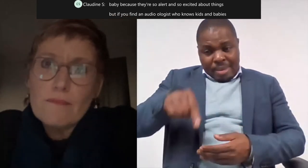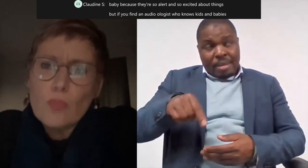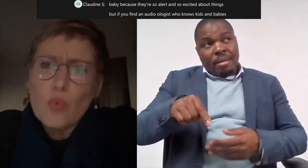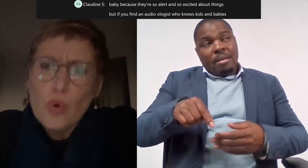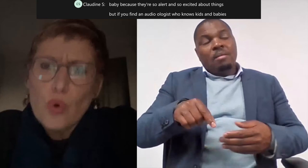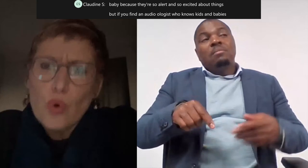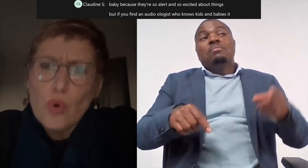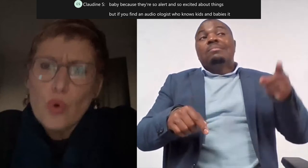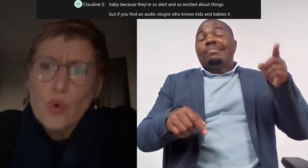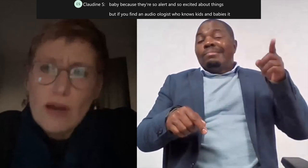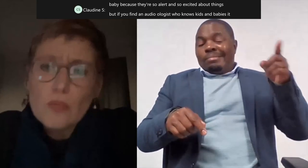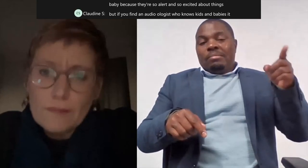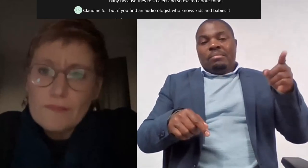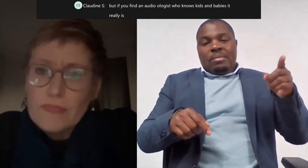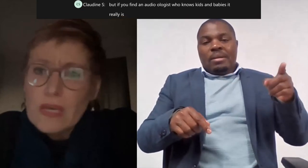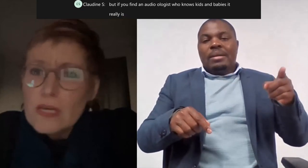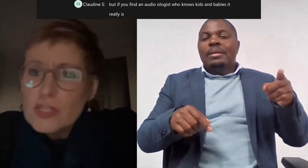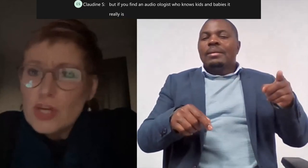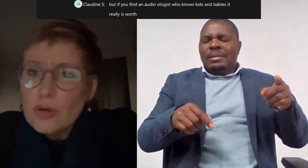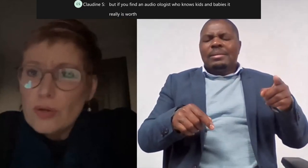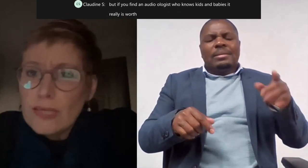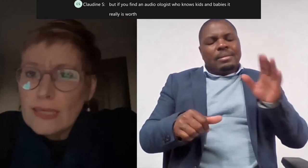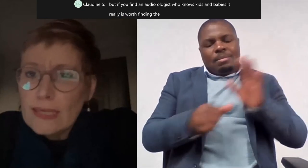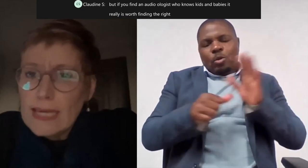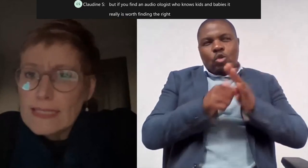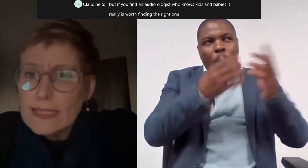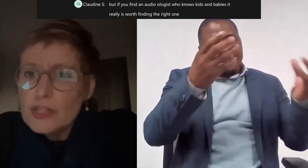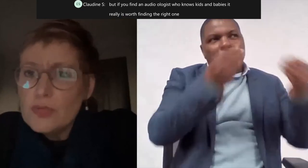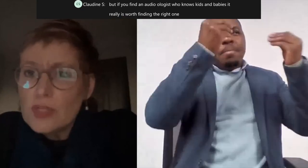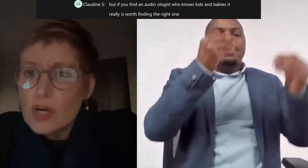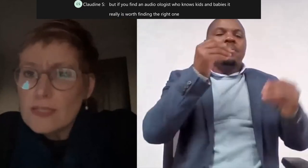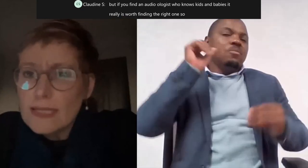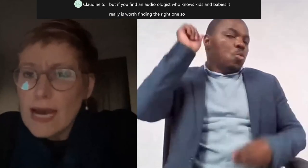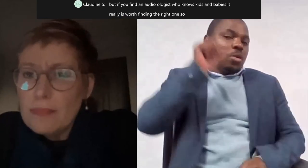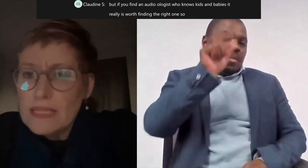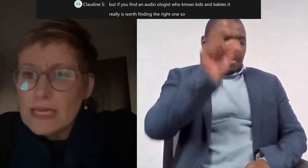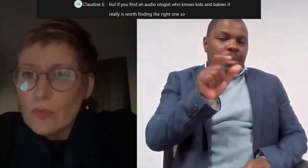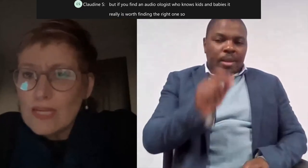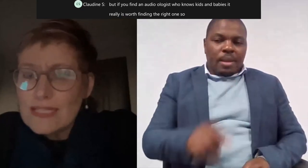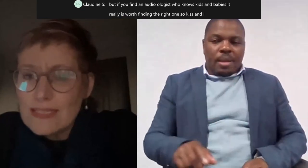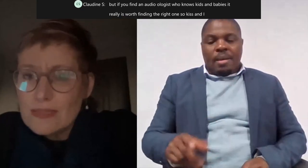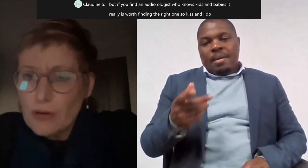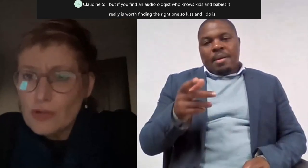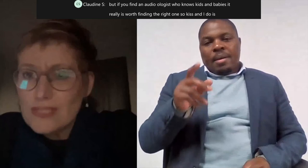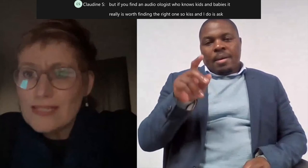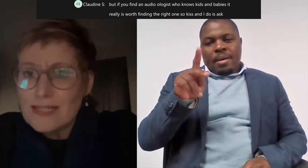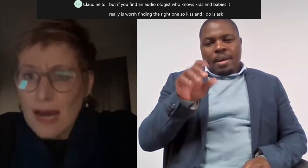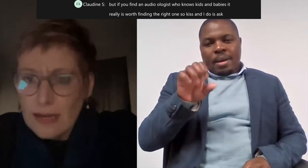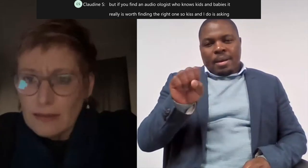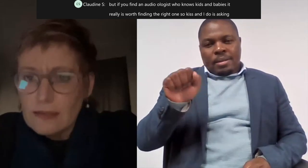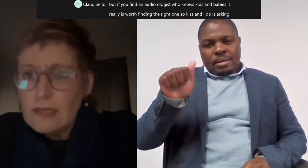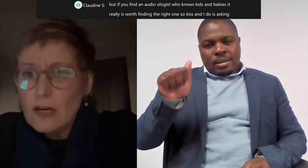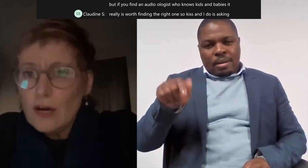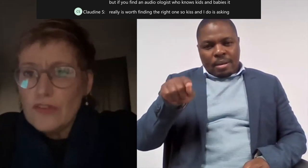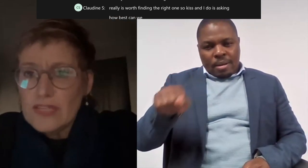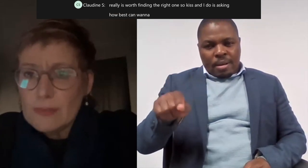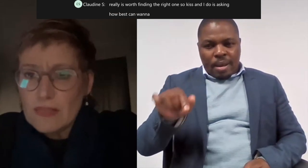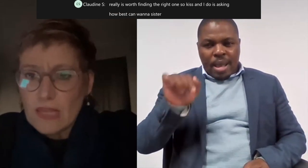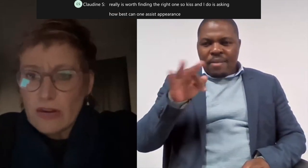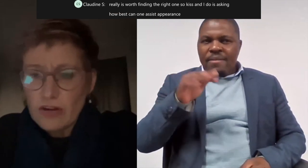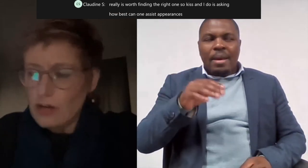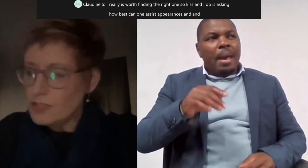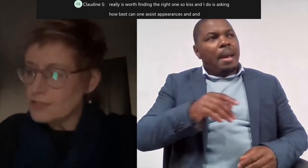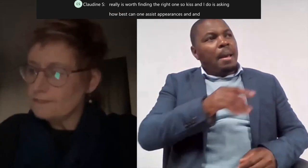is worth finding the right one. So Kessa Naidu is asking, how best can one assist a parent who's in denial